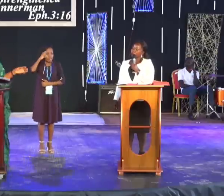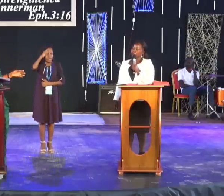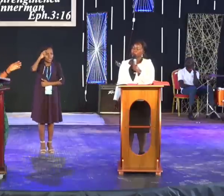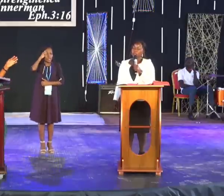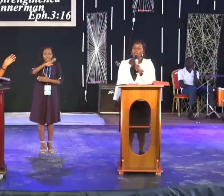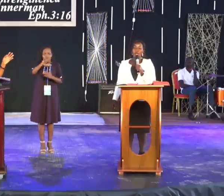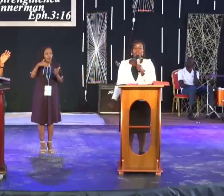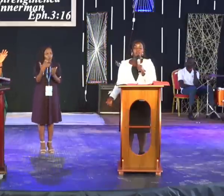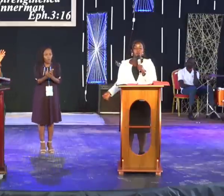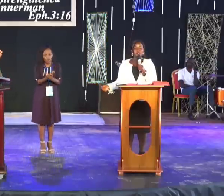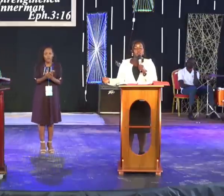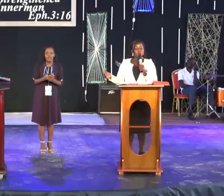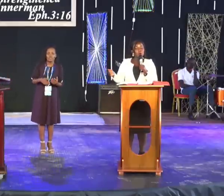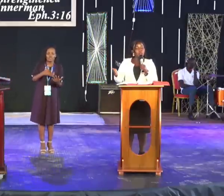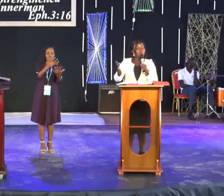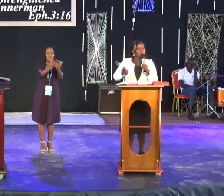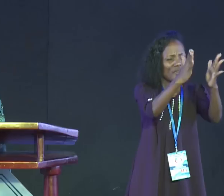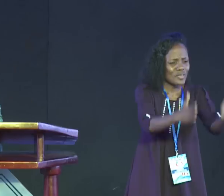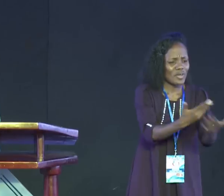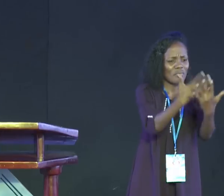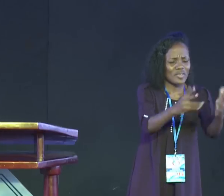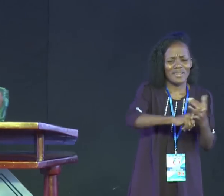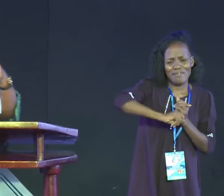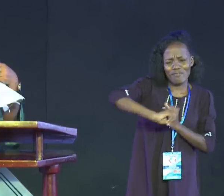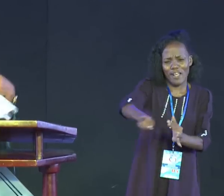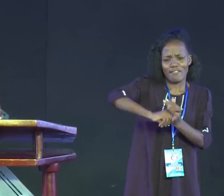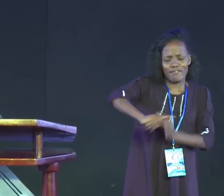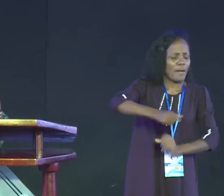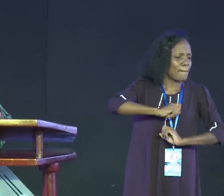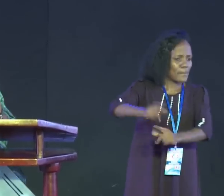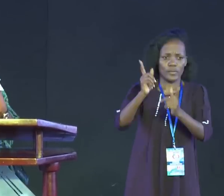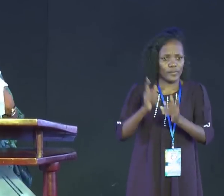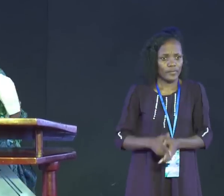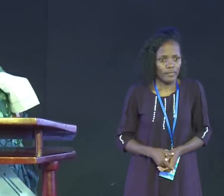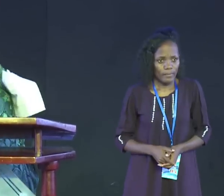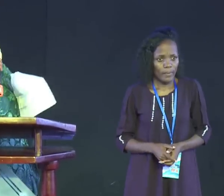And he thought that all the prisoners had